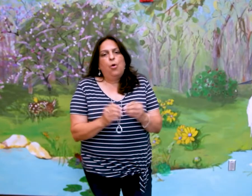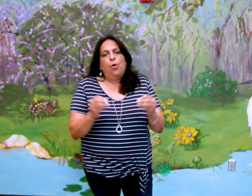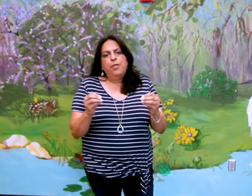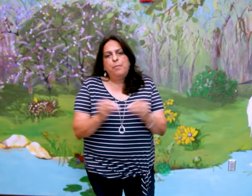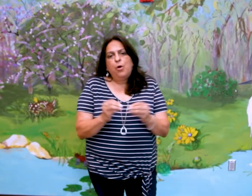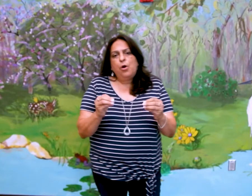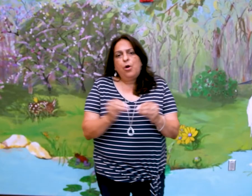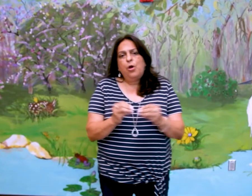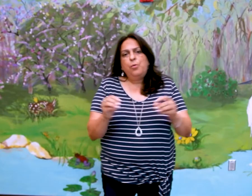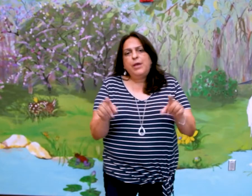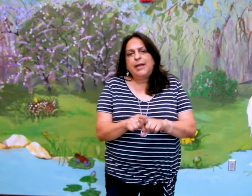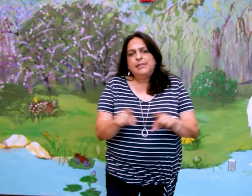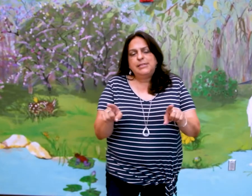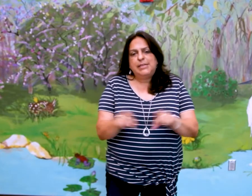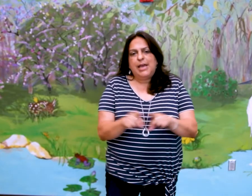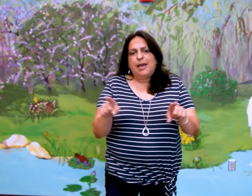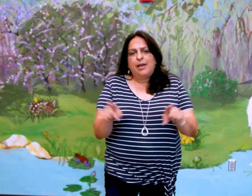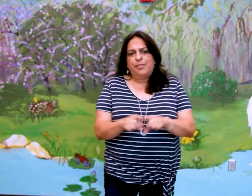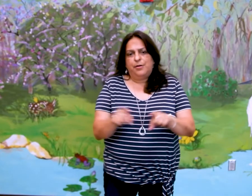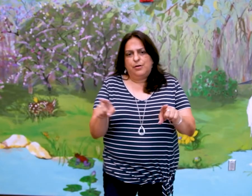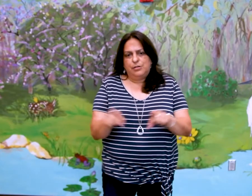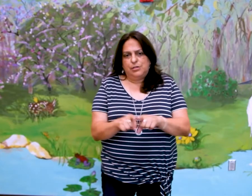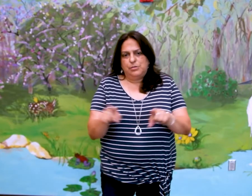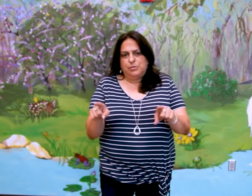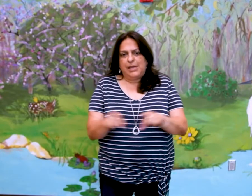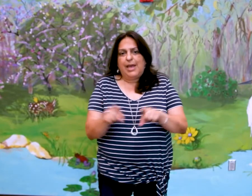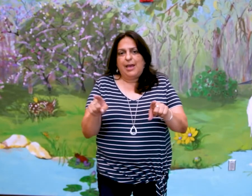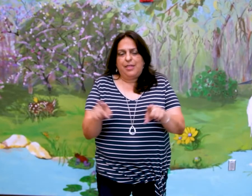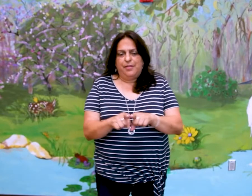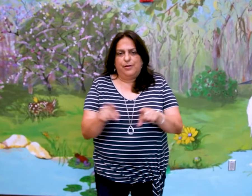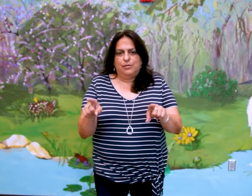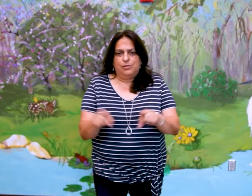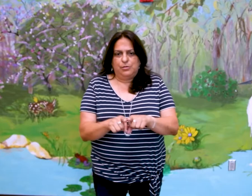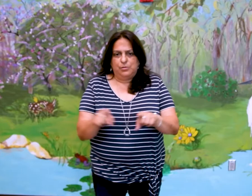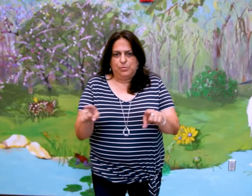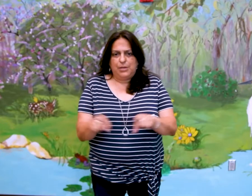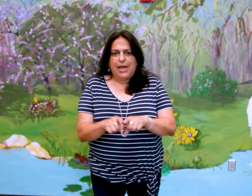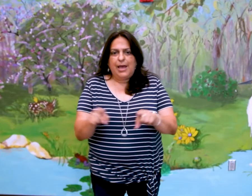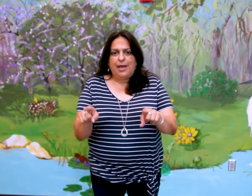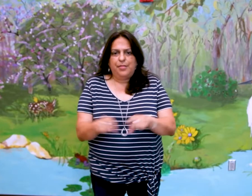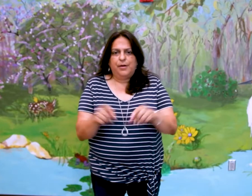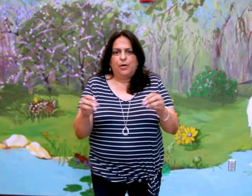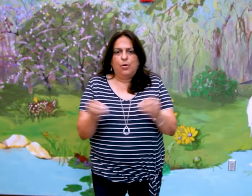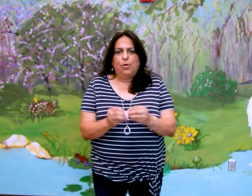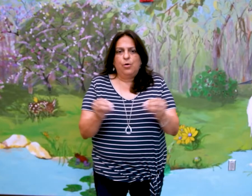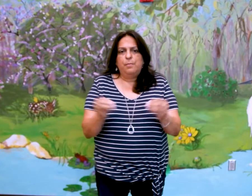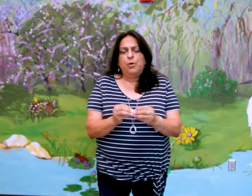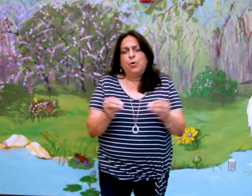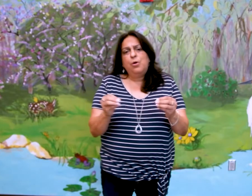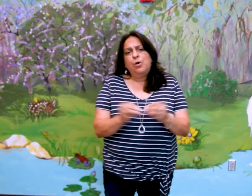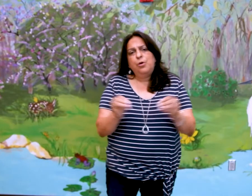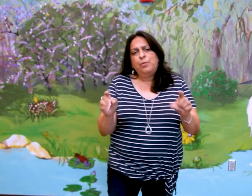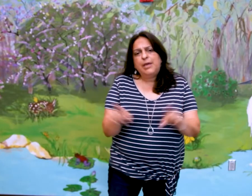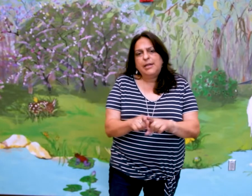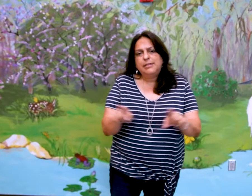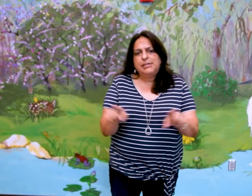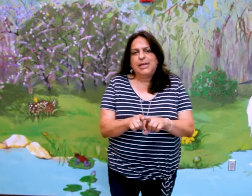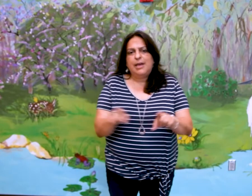the more we get together, together, together. Oh, the more we get